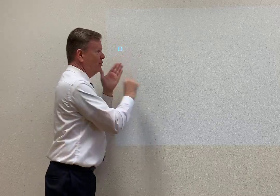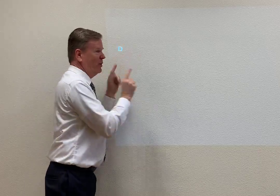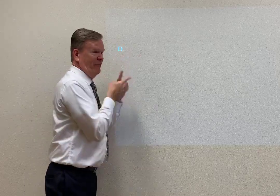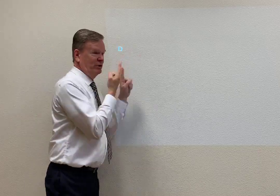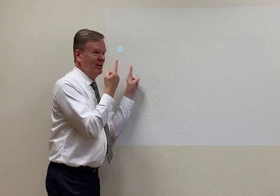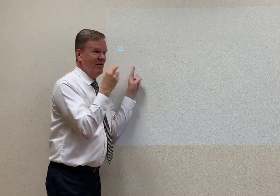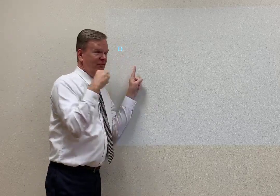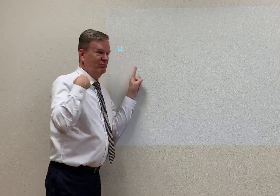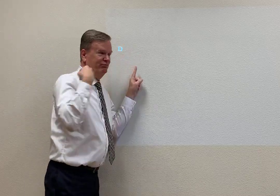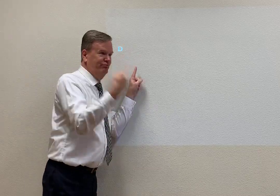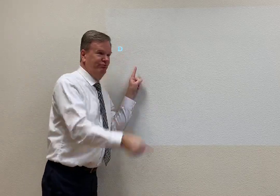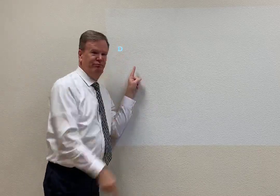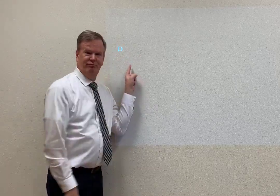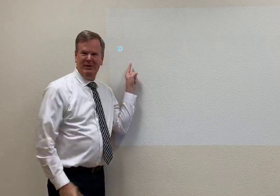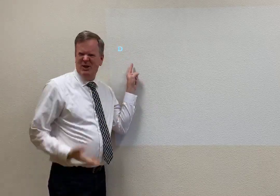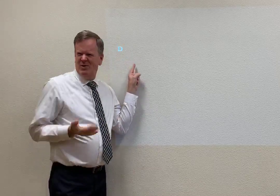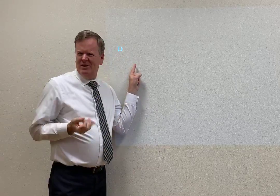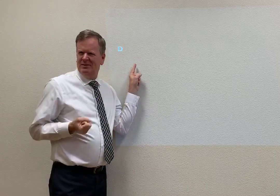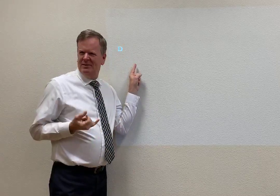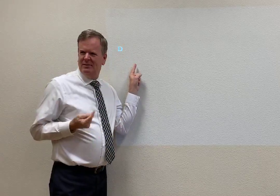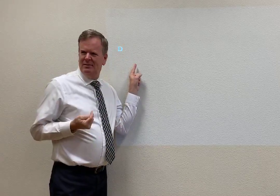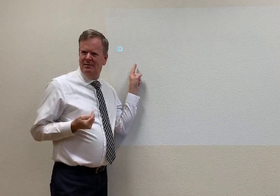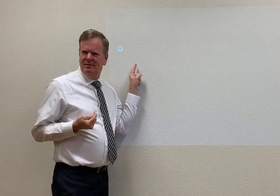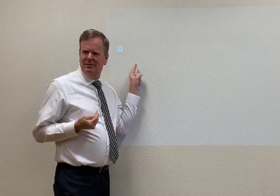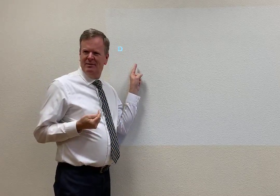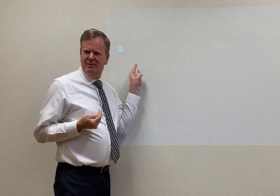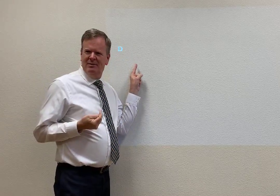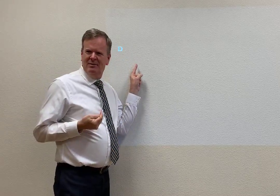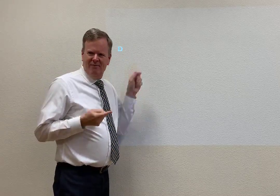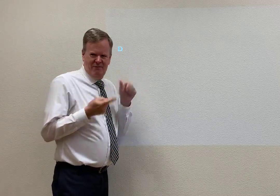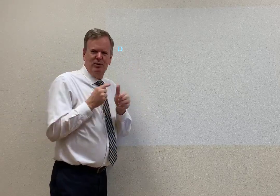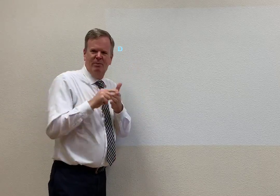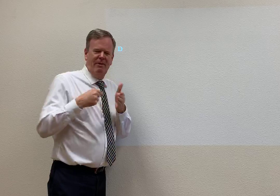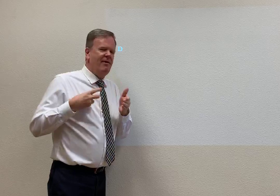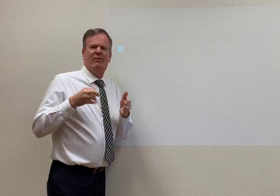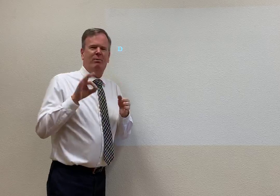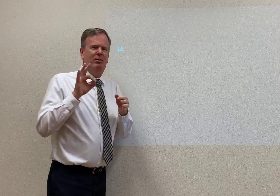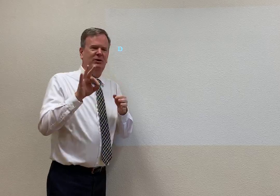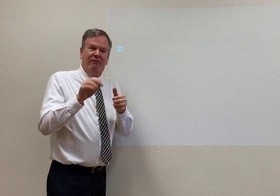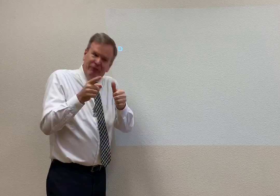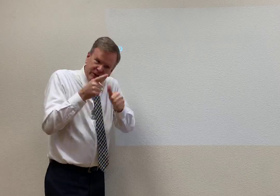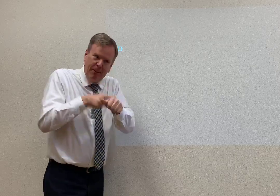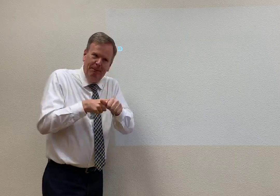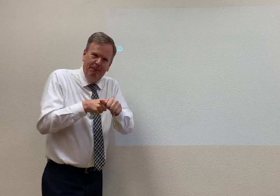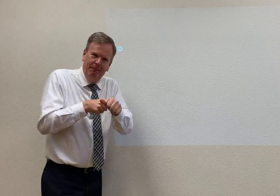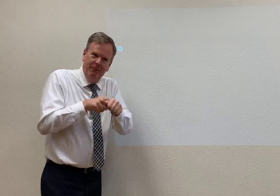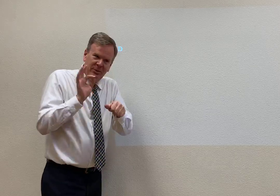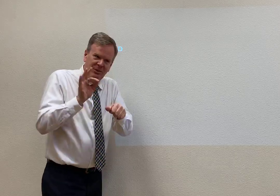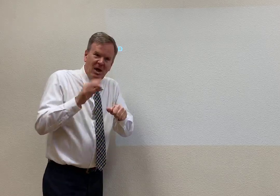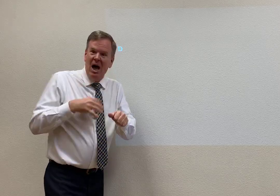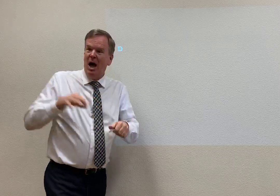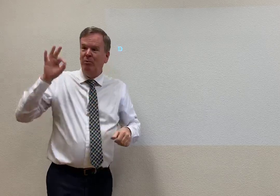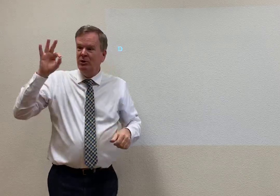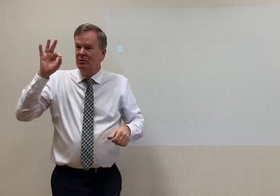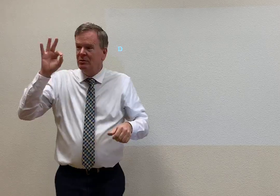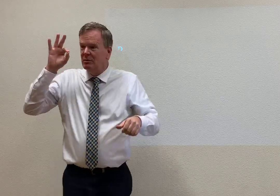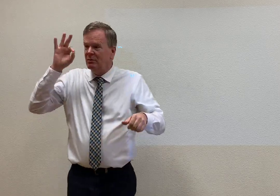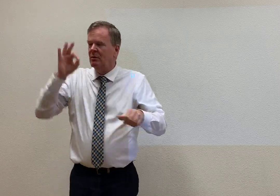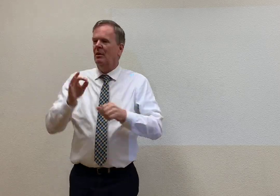ever preached was out of this particular verse. Do you want to know what it is? This is the first scripture I'd ever preached from. This is the first one. I